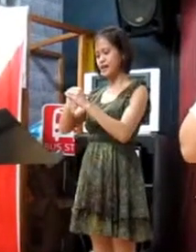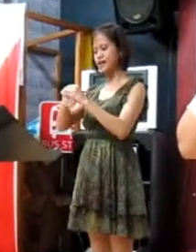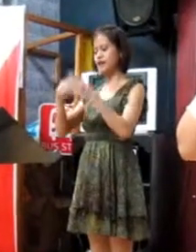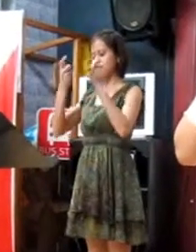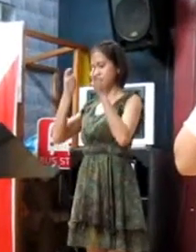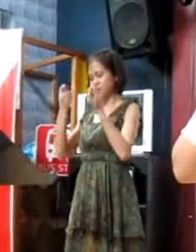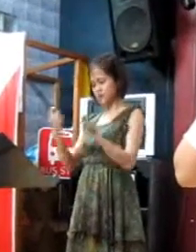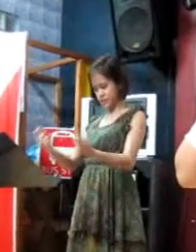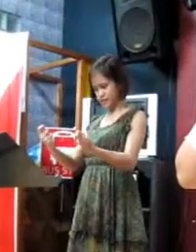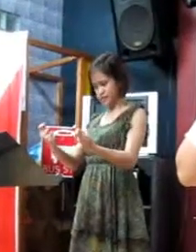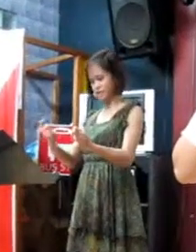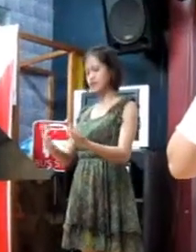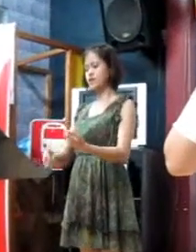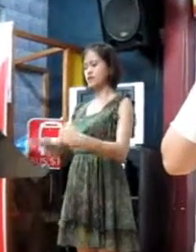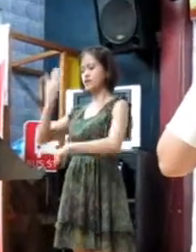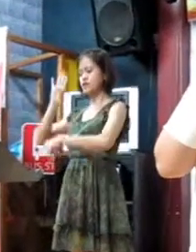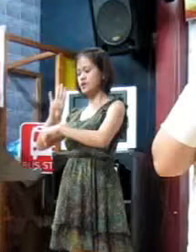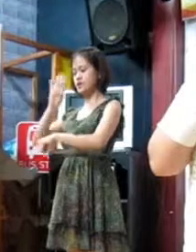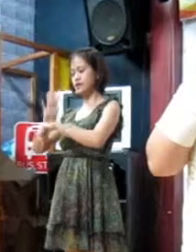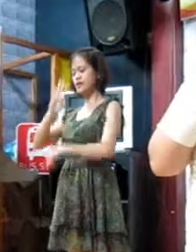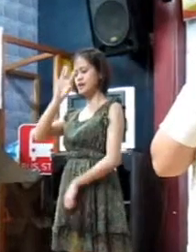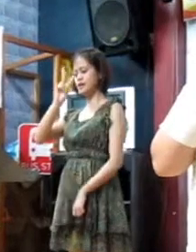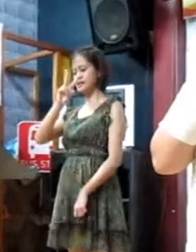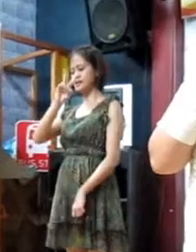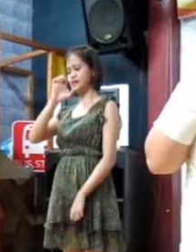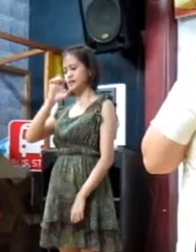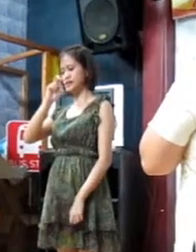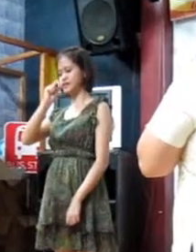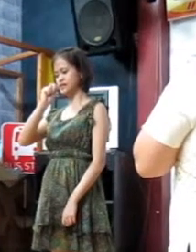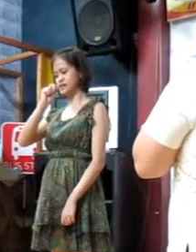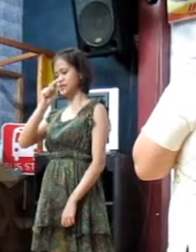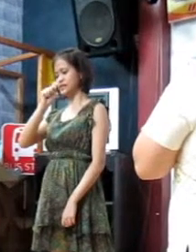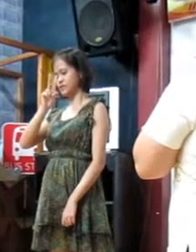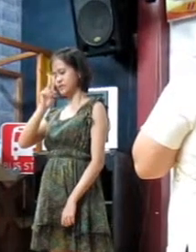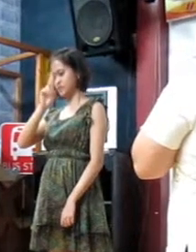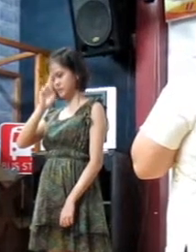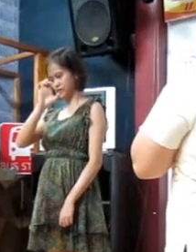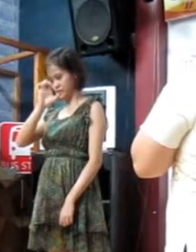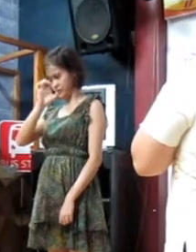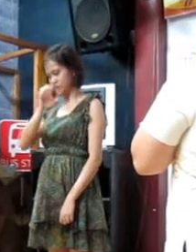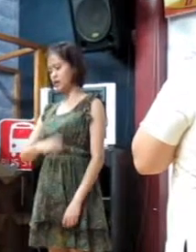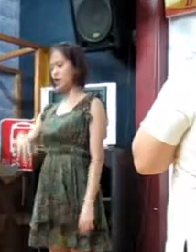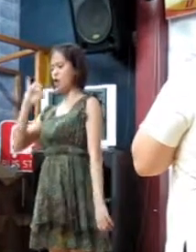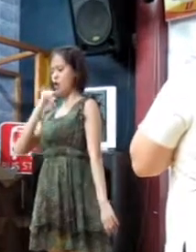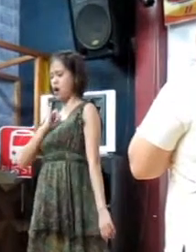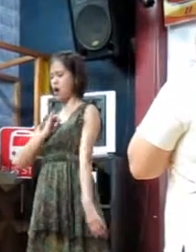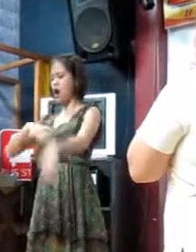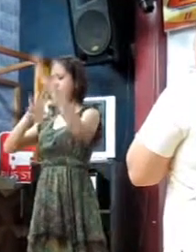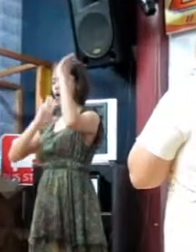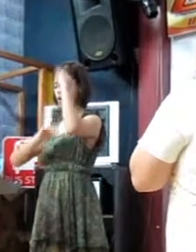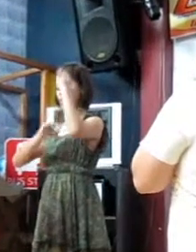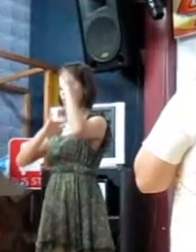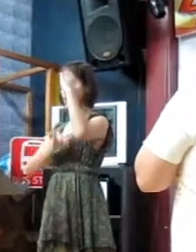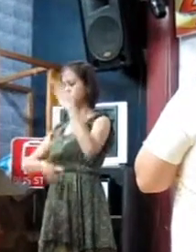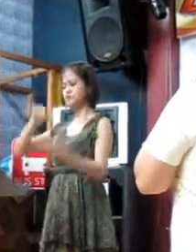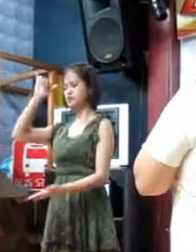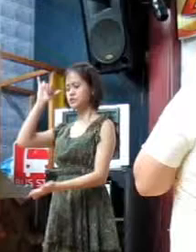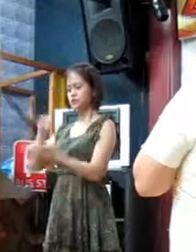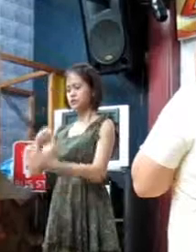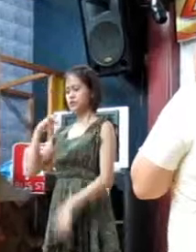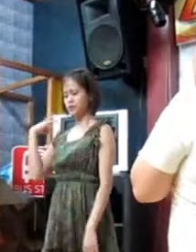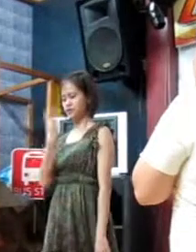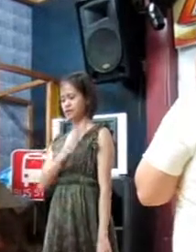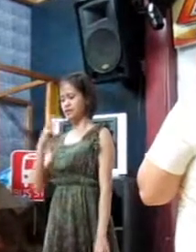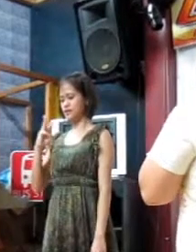people in this business venture. I hope that we